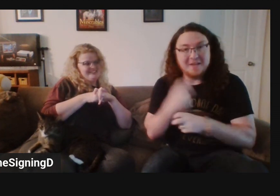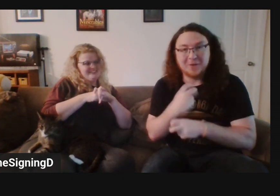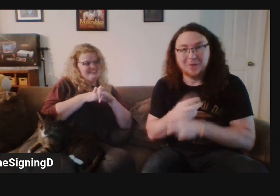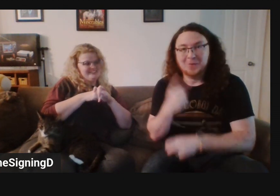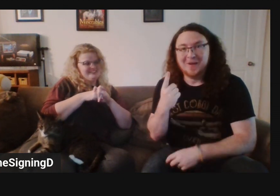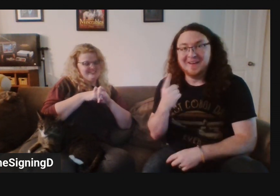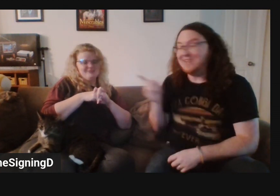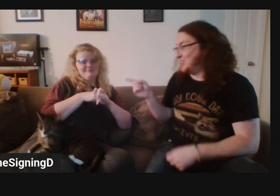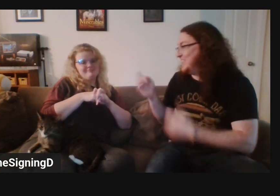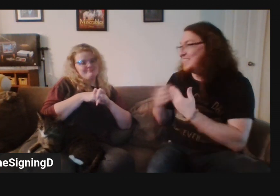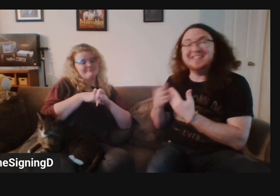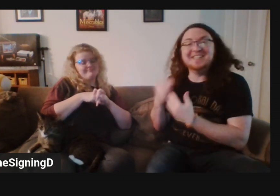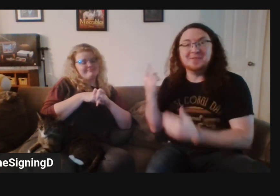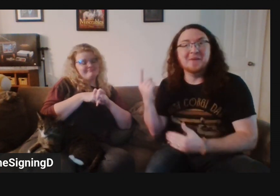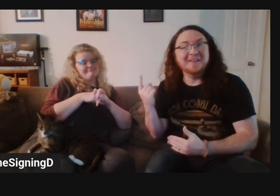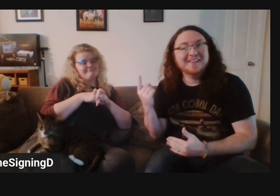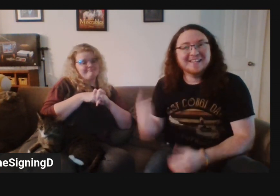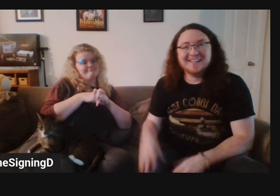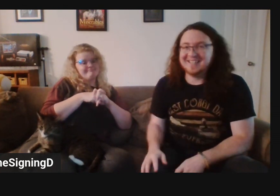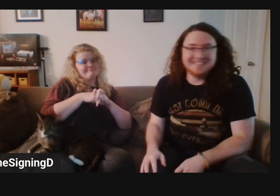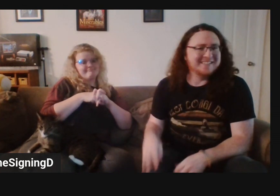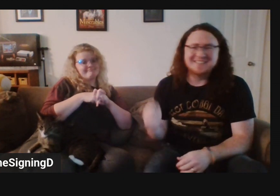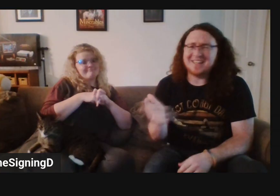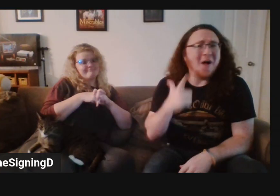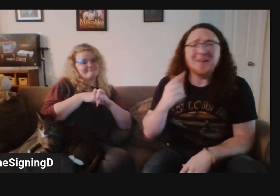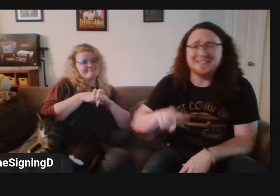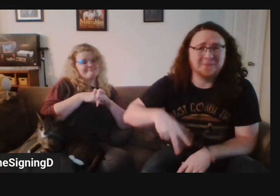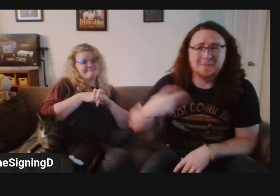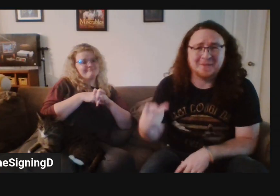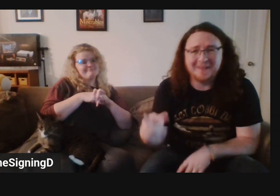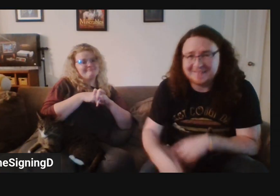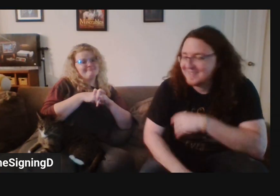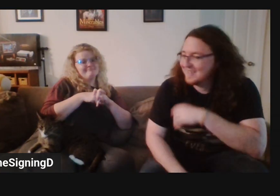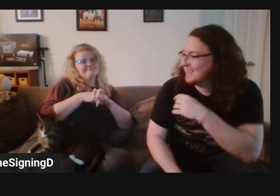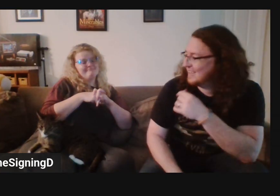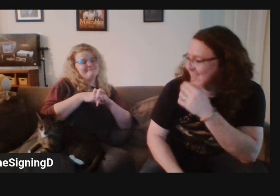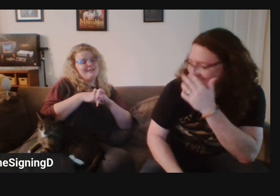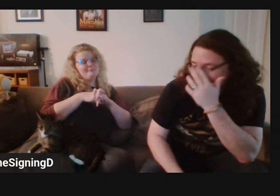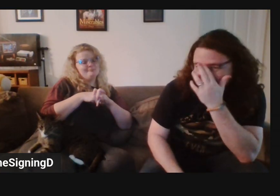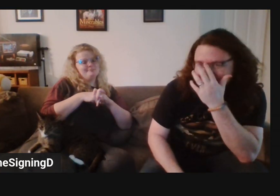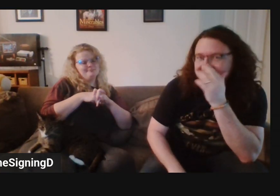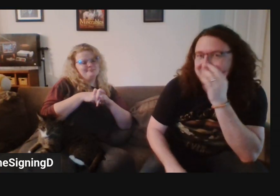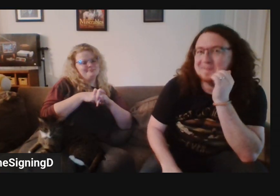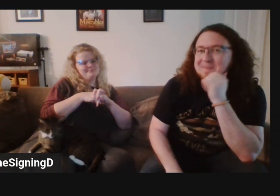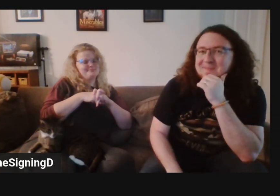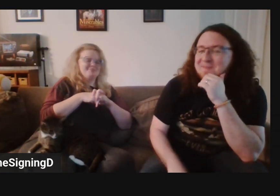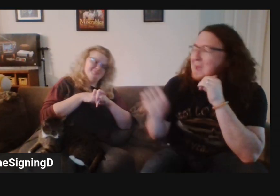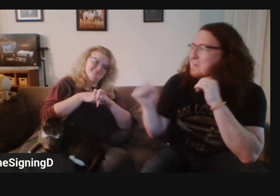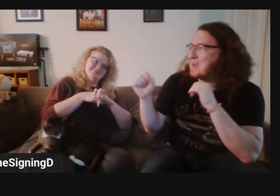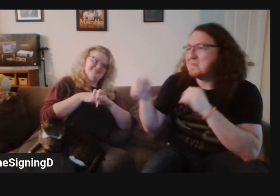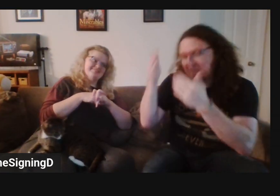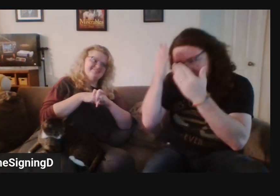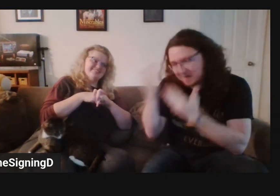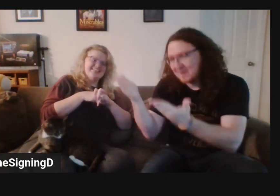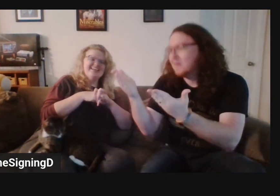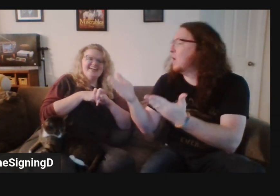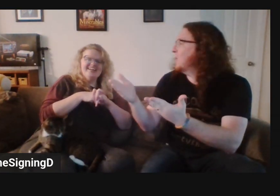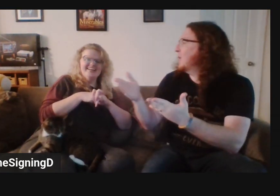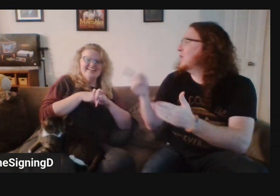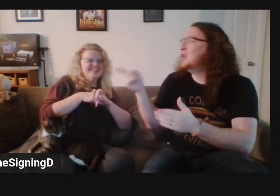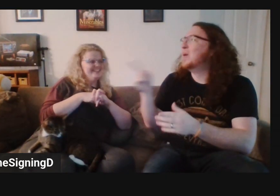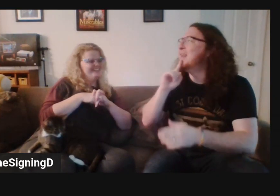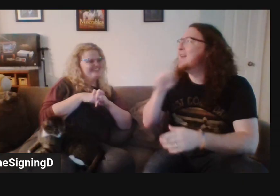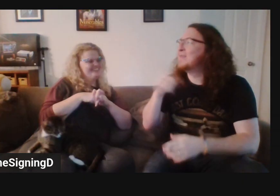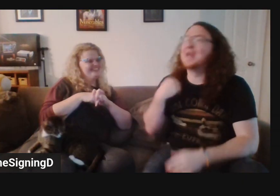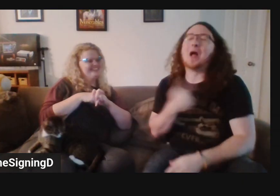I'm the difficult one and she's the easy one. It all gets flipped around. Yep. There you go. Well, you guys are definitely